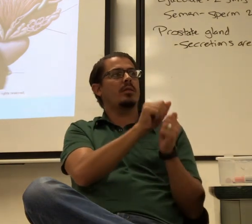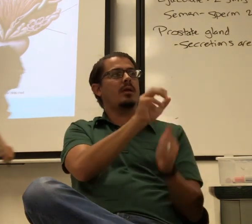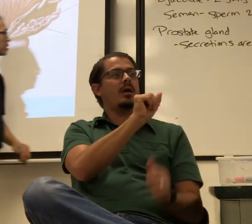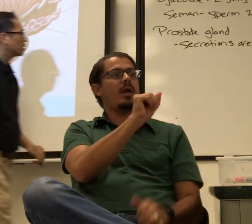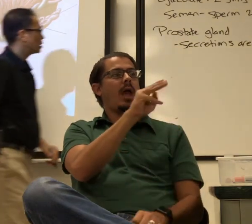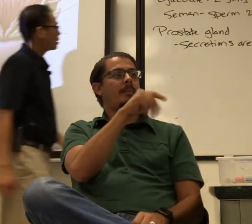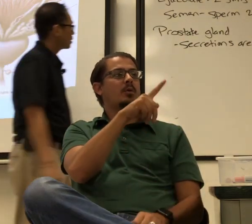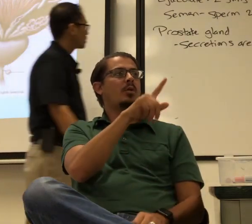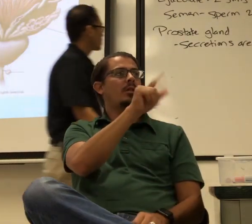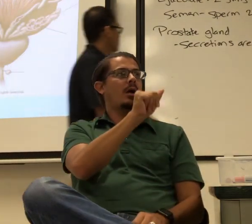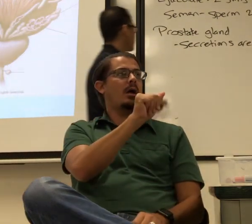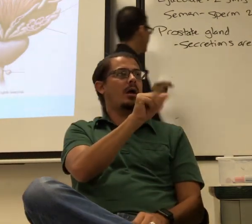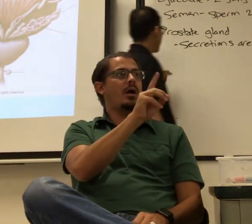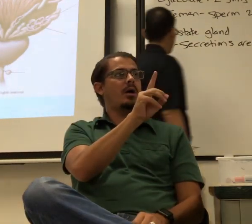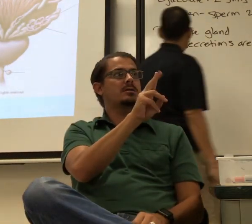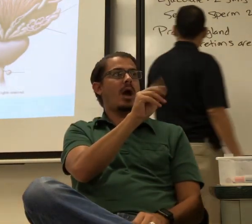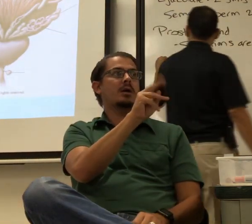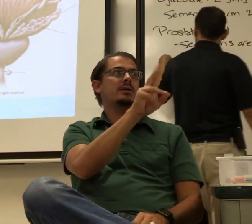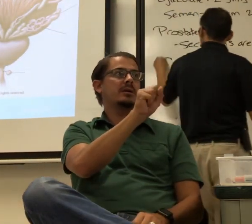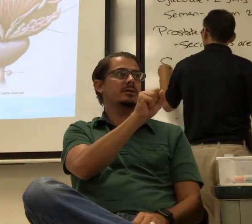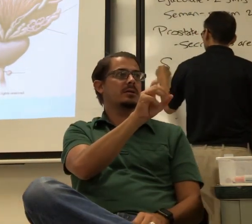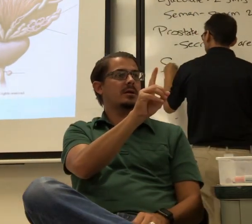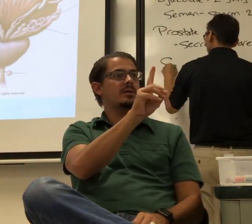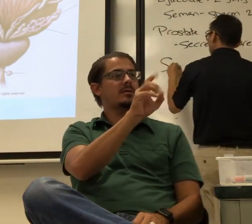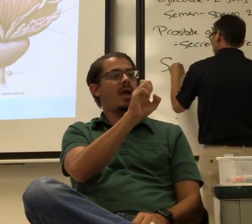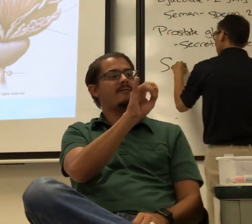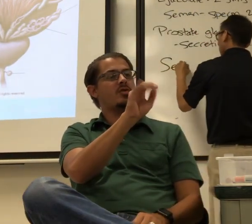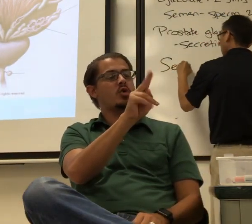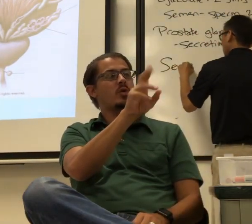deferens. So seminal vesicle.